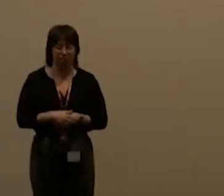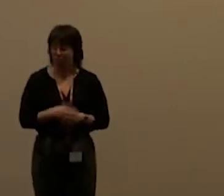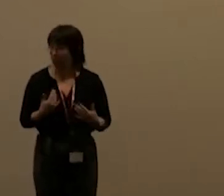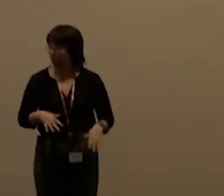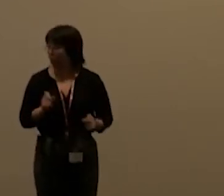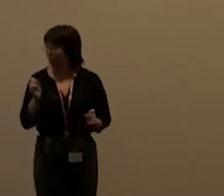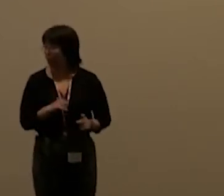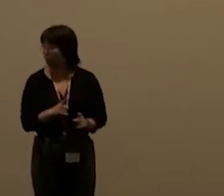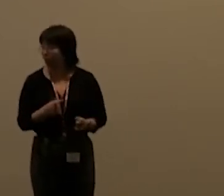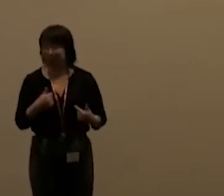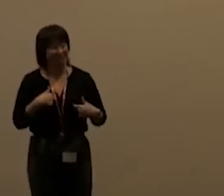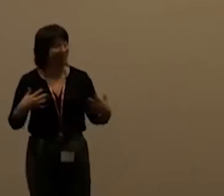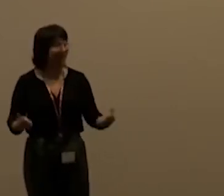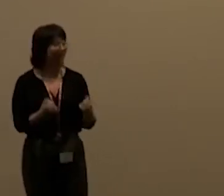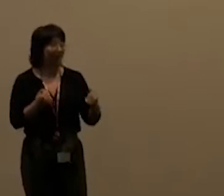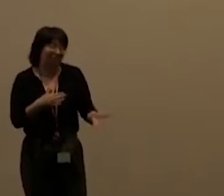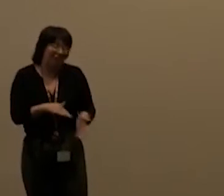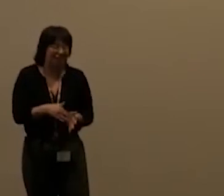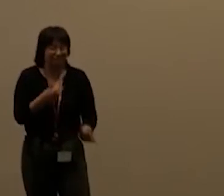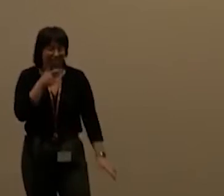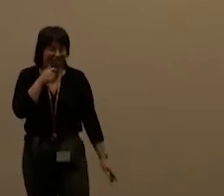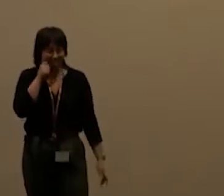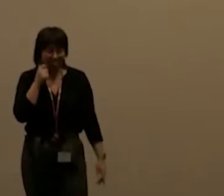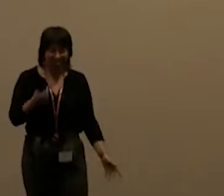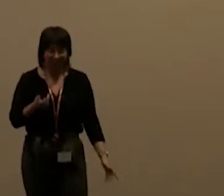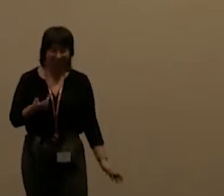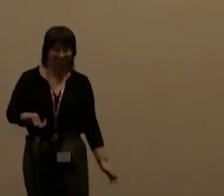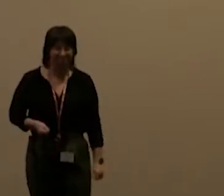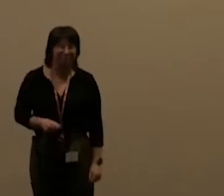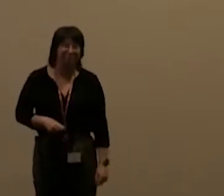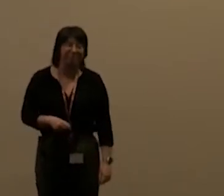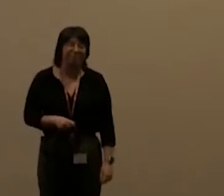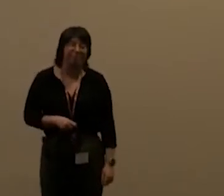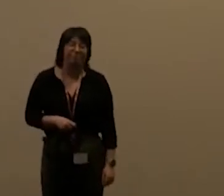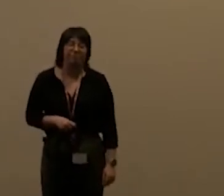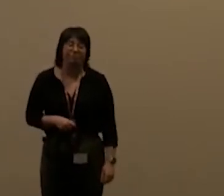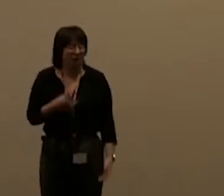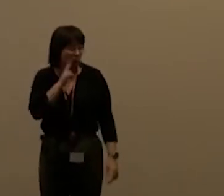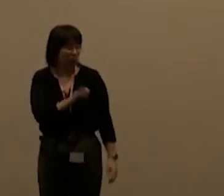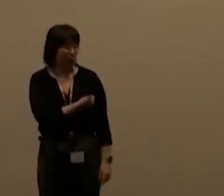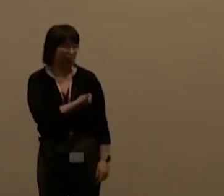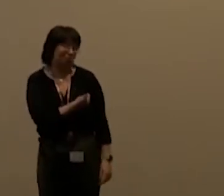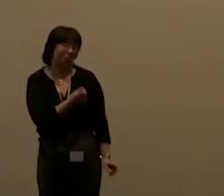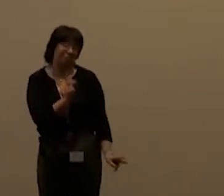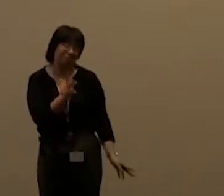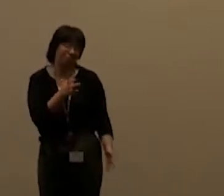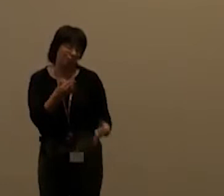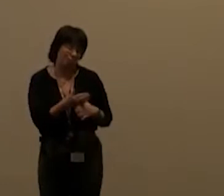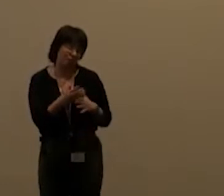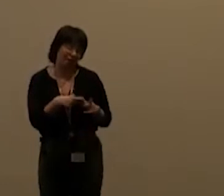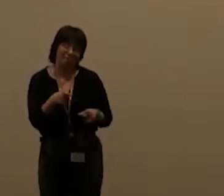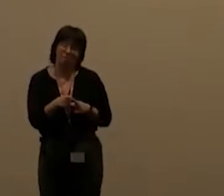wow, cool. So I always start with Power. It's probably cheesy, you know, my cheesy starter word. But it looks good. So you can see it's just a working app